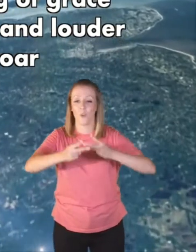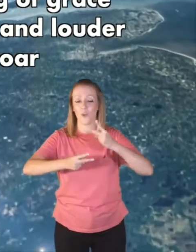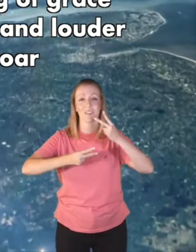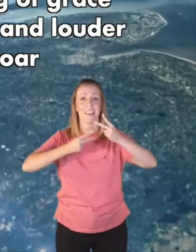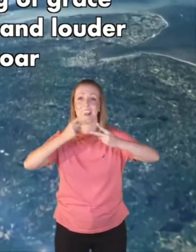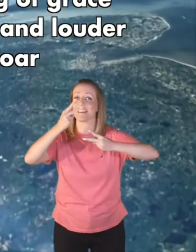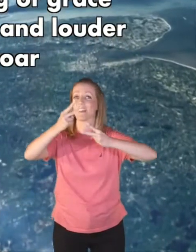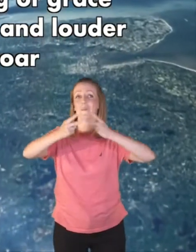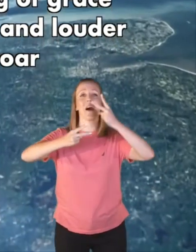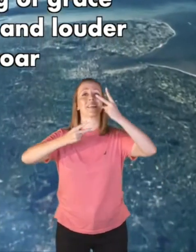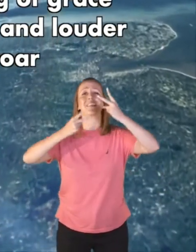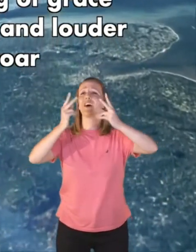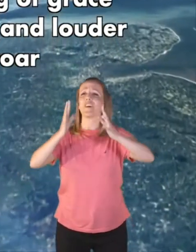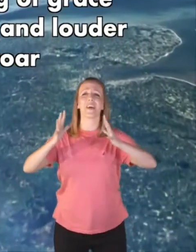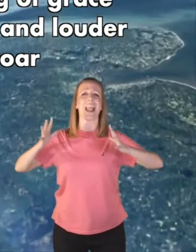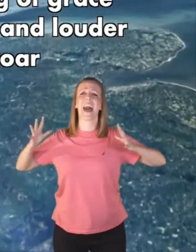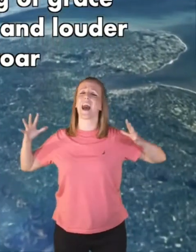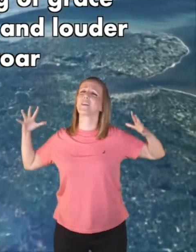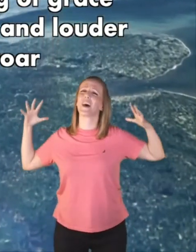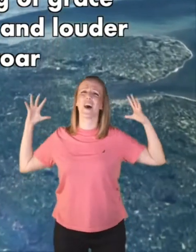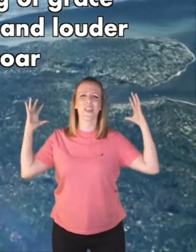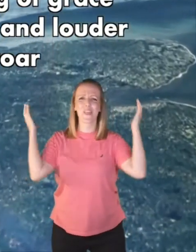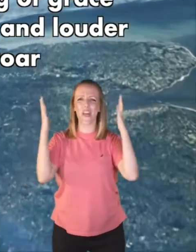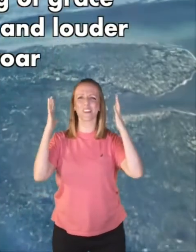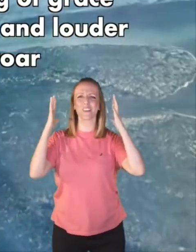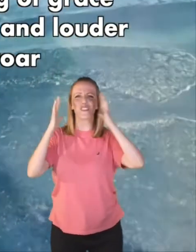Our voices in wonder.